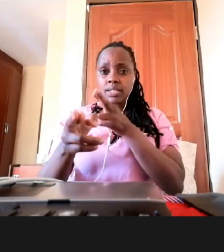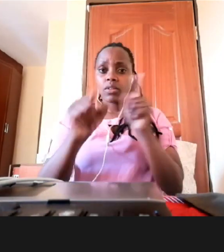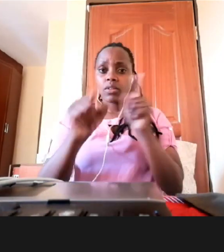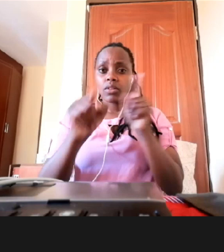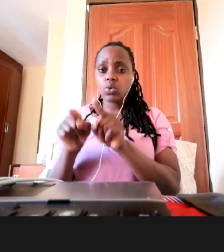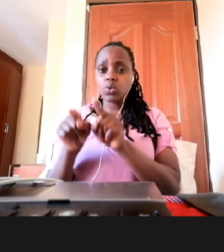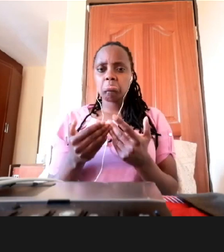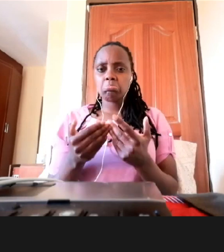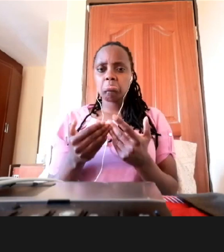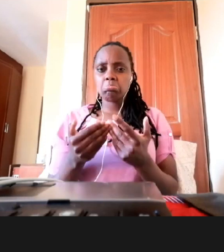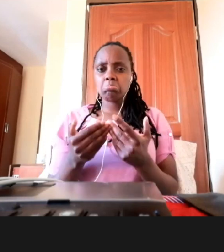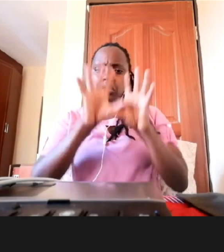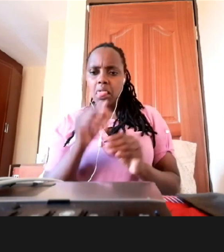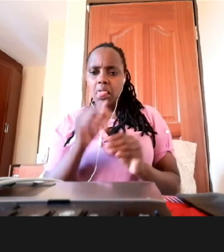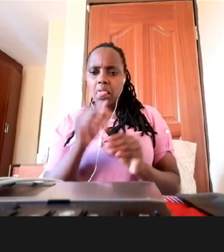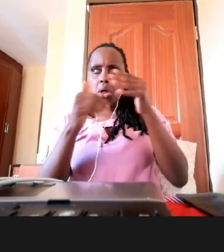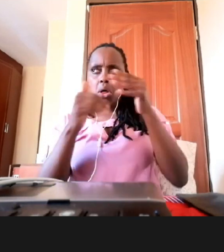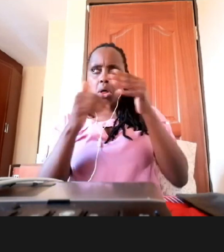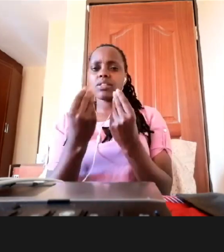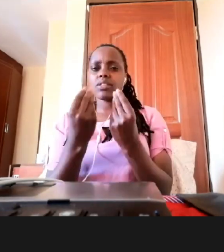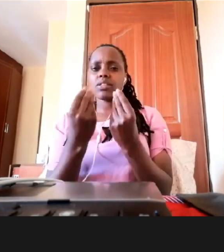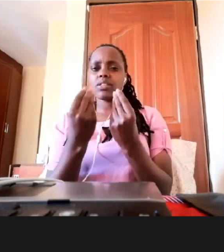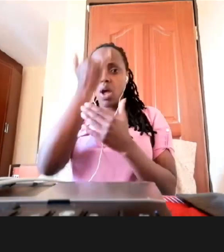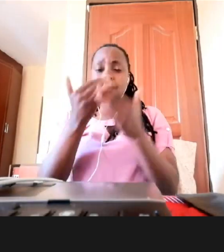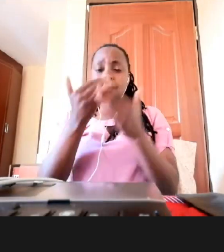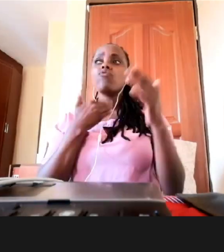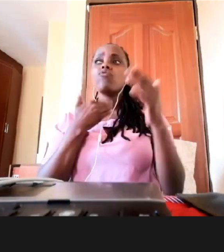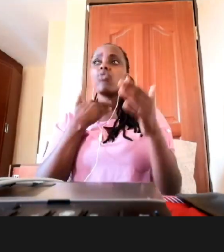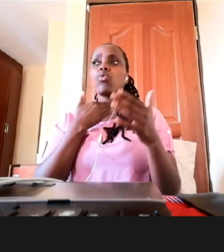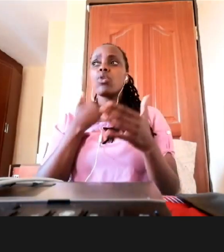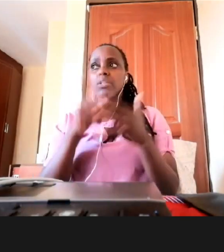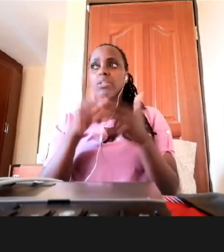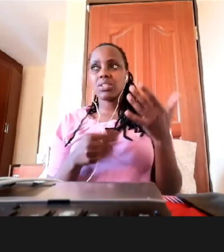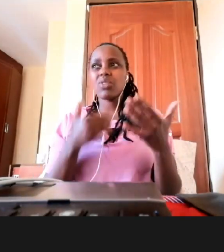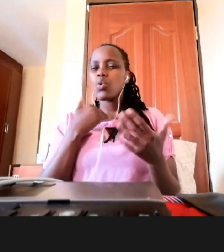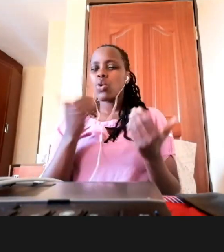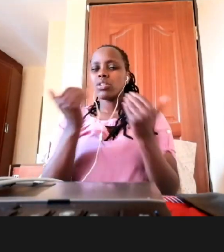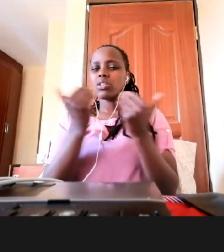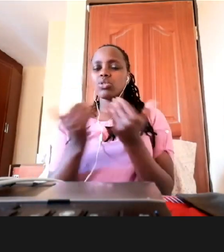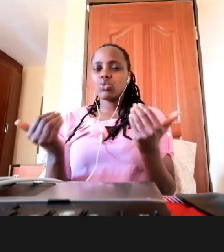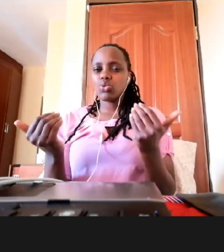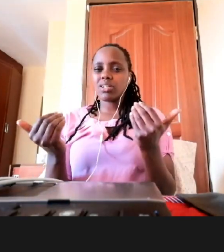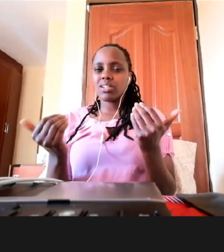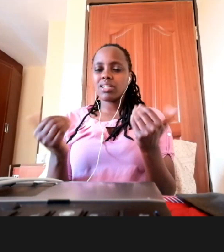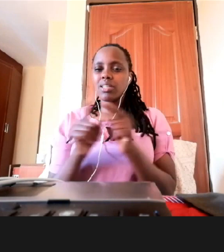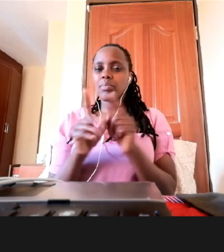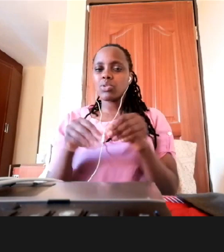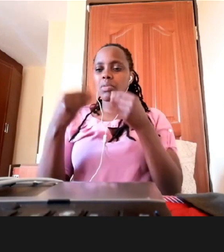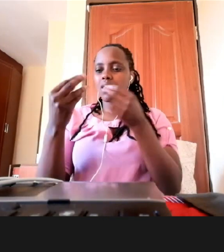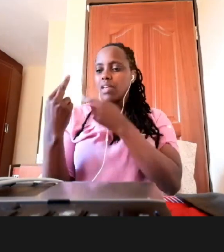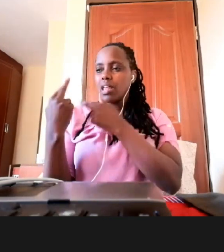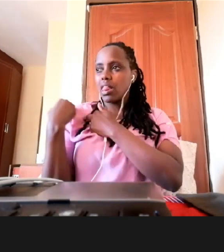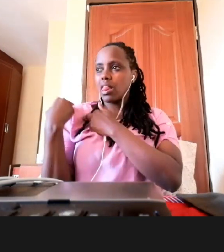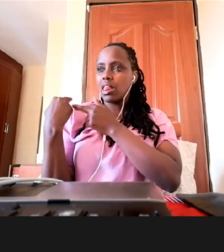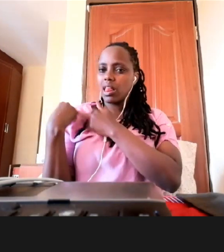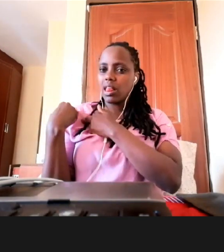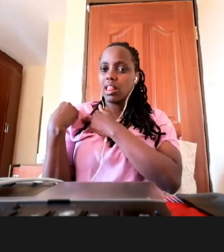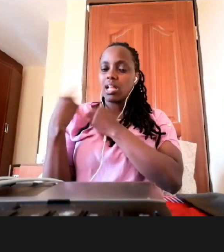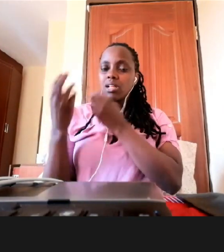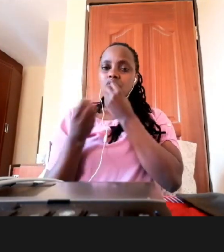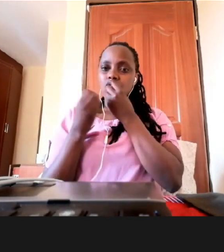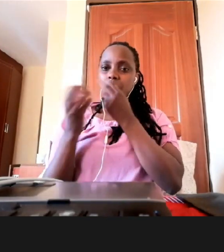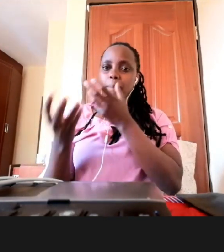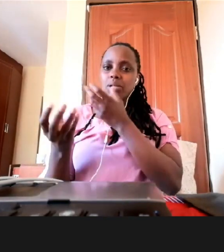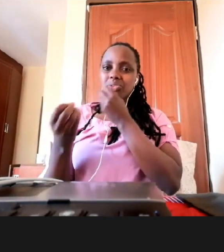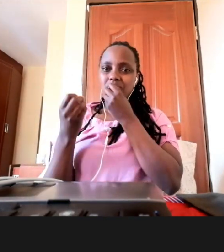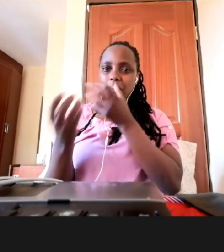summarized this and simplified, because what we wanted, we didn't want children to be taxed with giving some of the